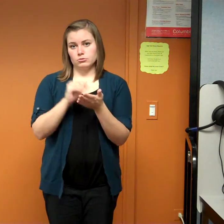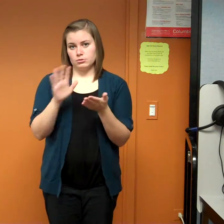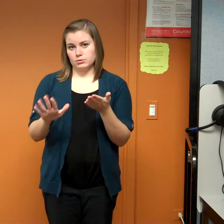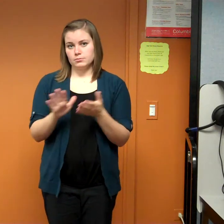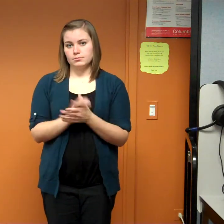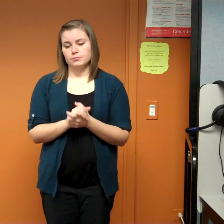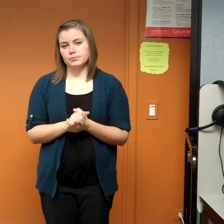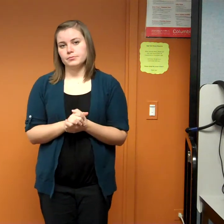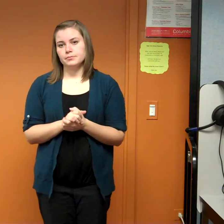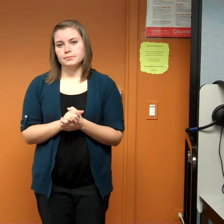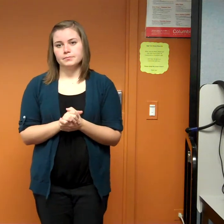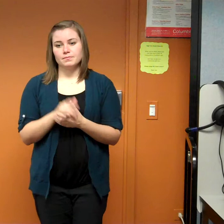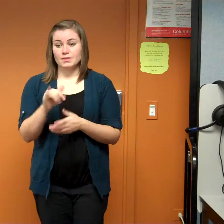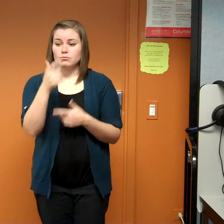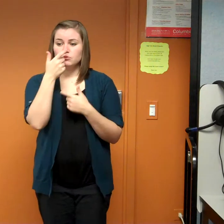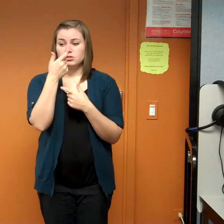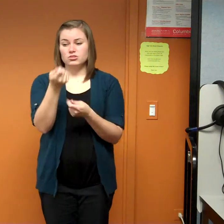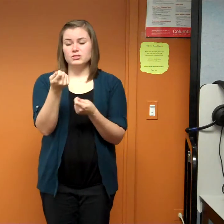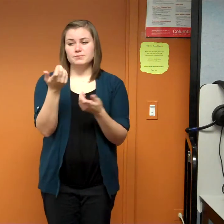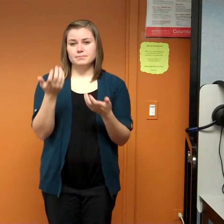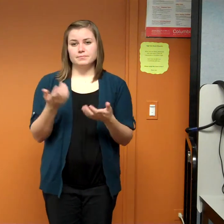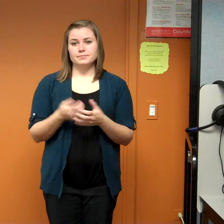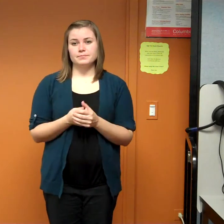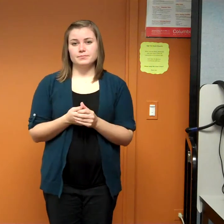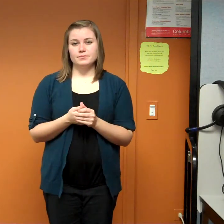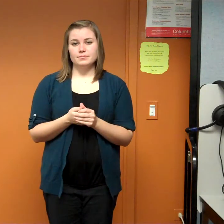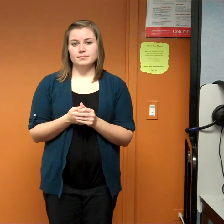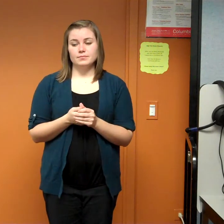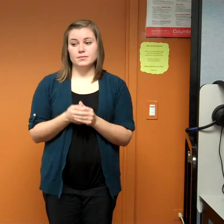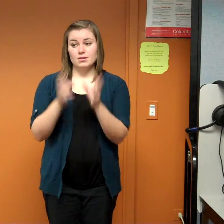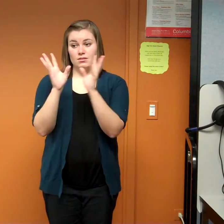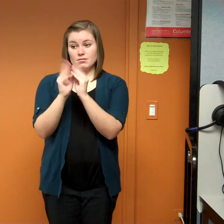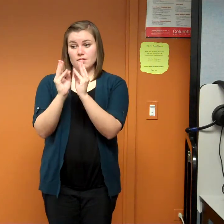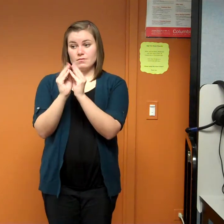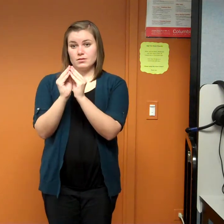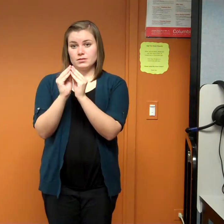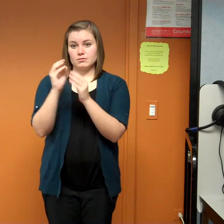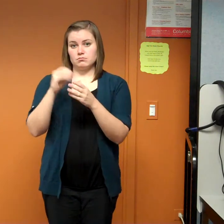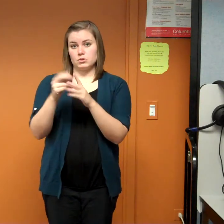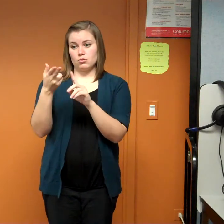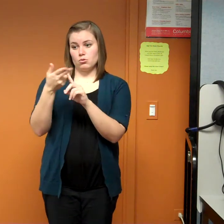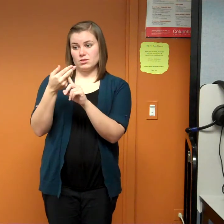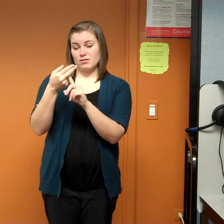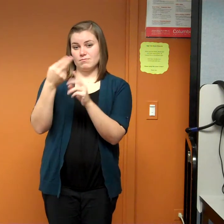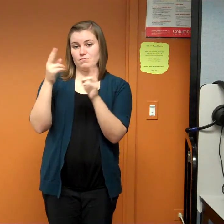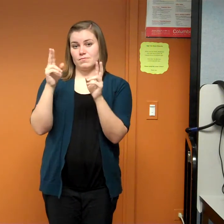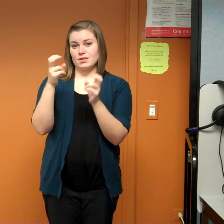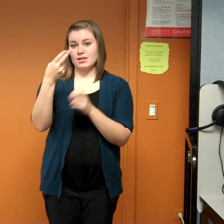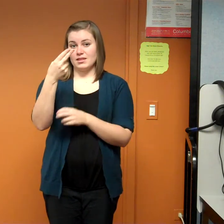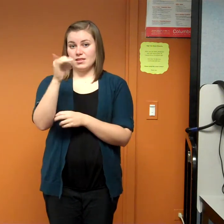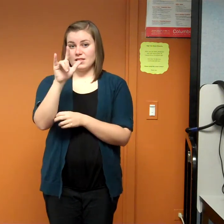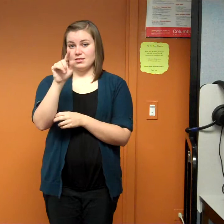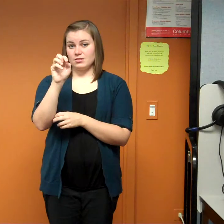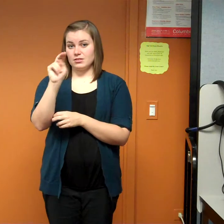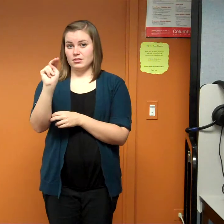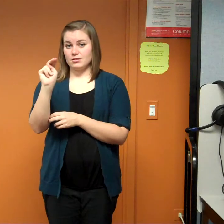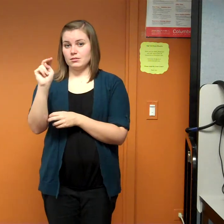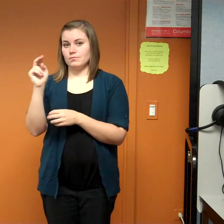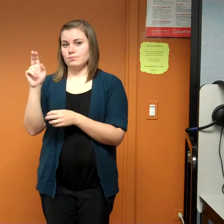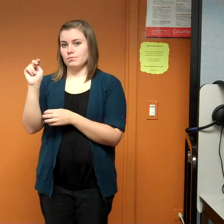But the conference was in a hotel we were staying in. We were staying in the Hilton, New York, which is a really nice hotel, right? 3